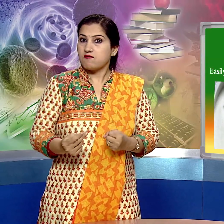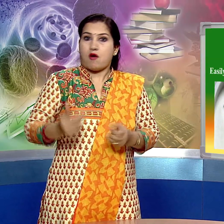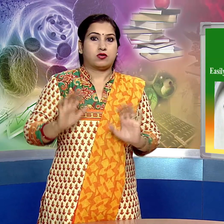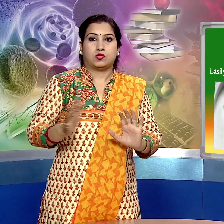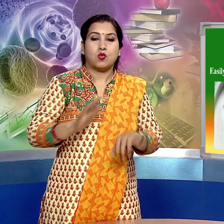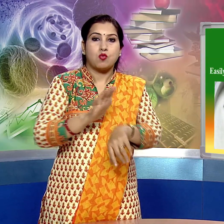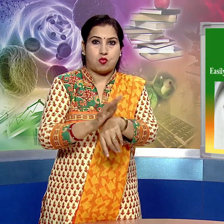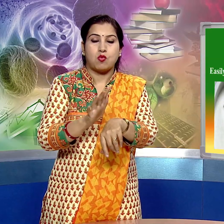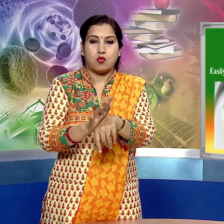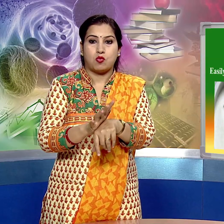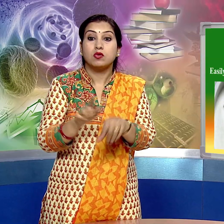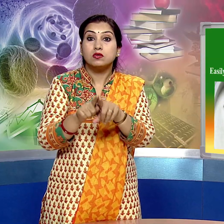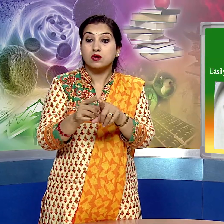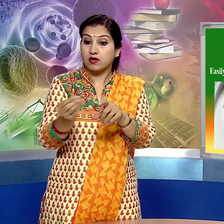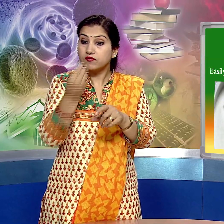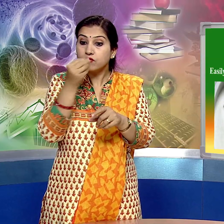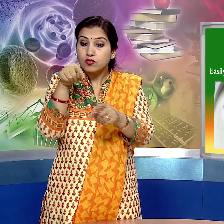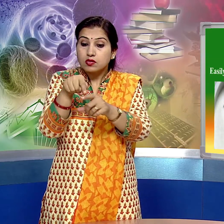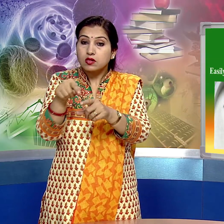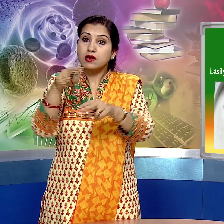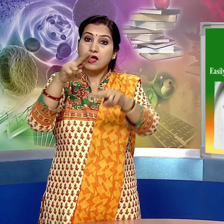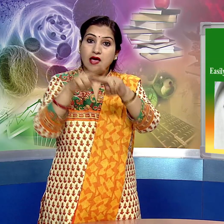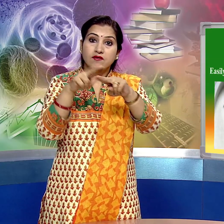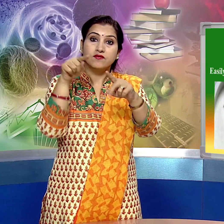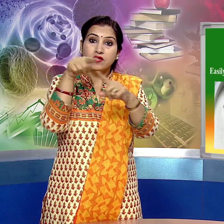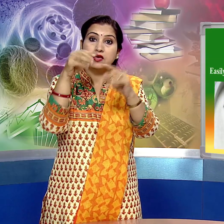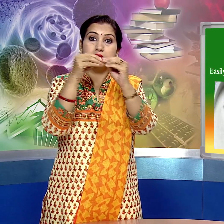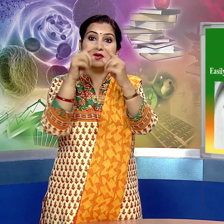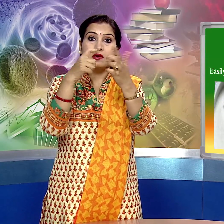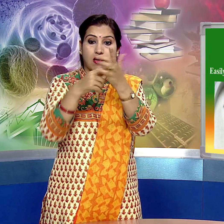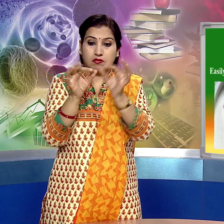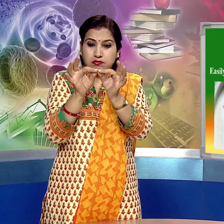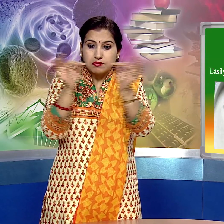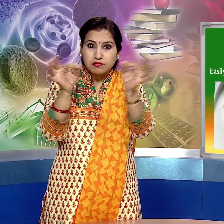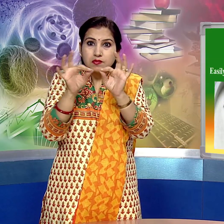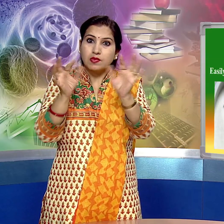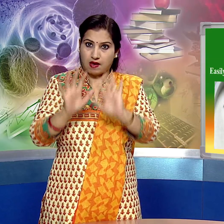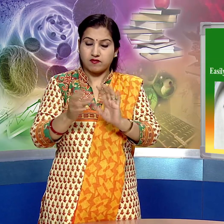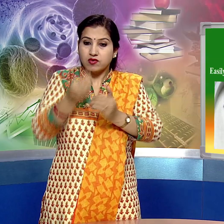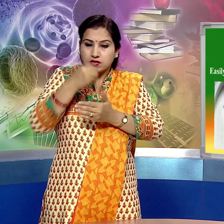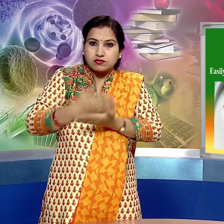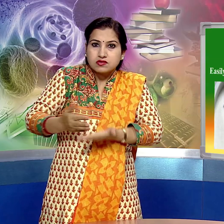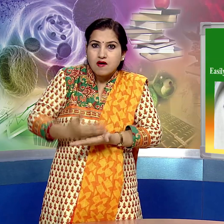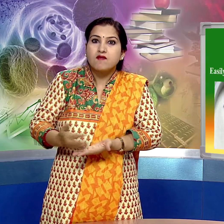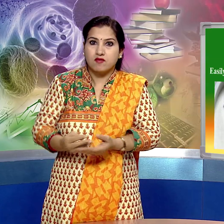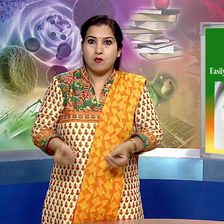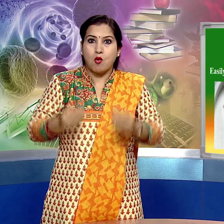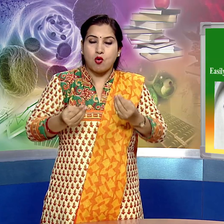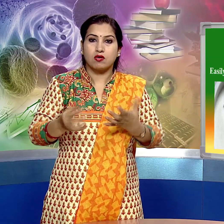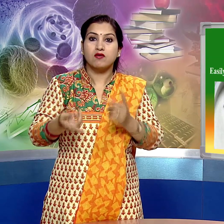It contains fiber, so it is good for health. And the sources are